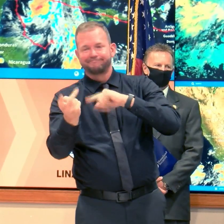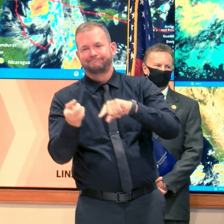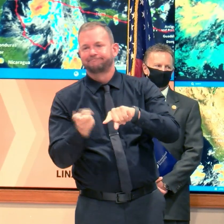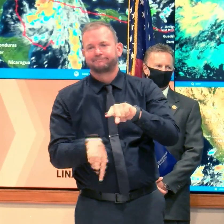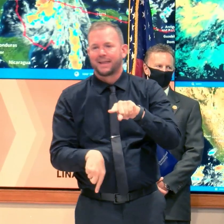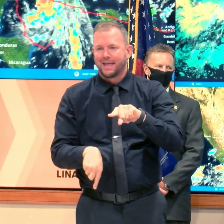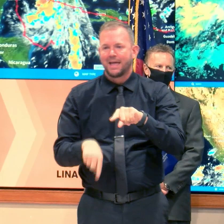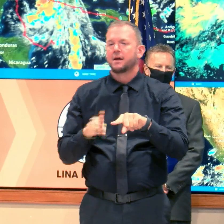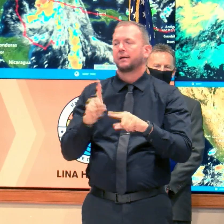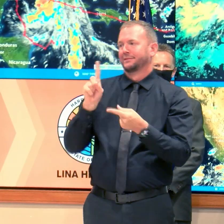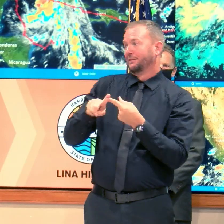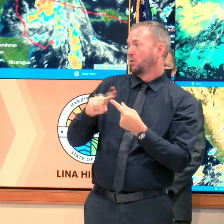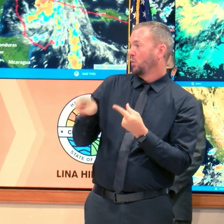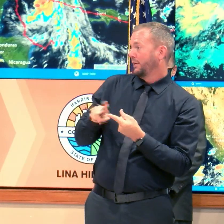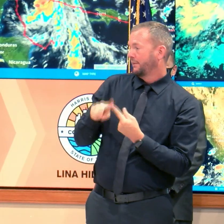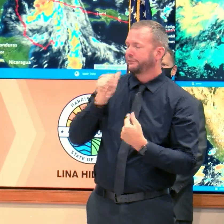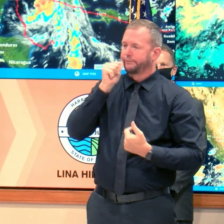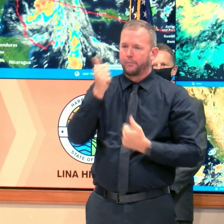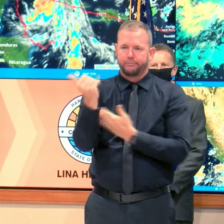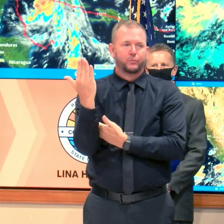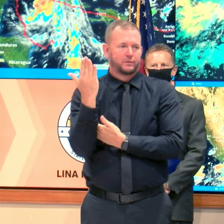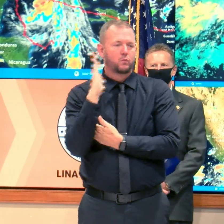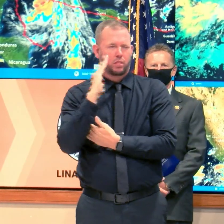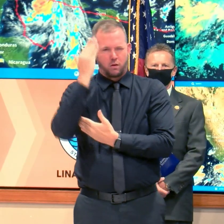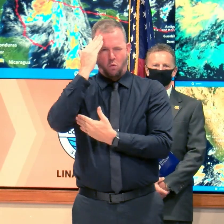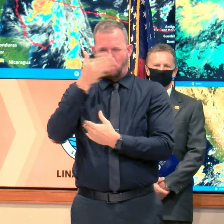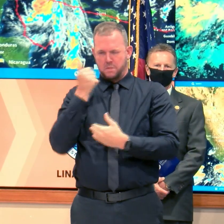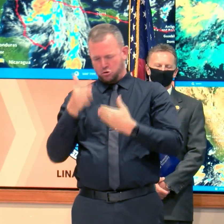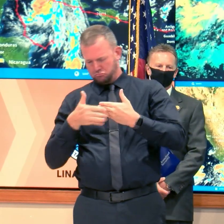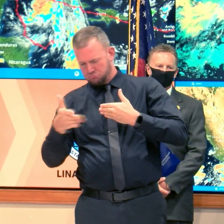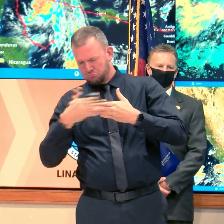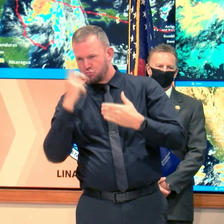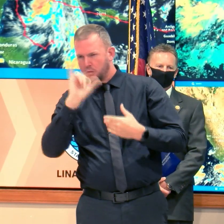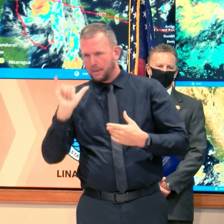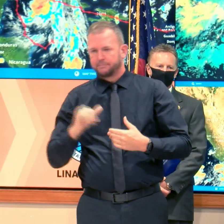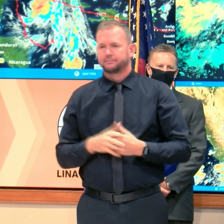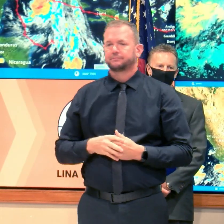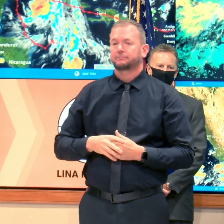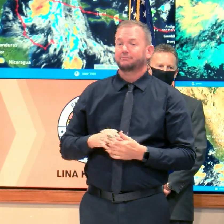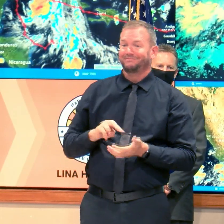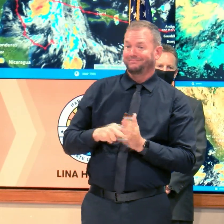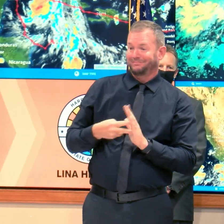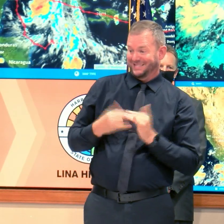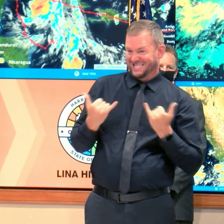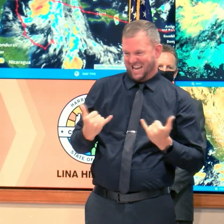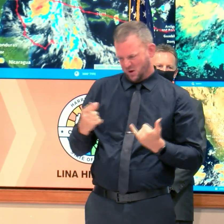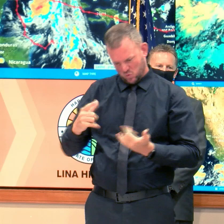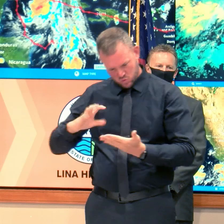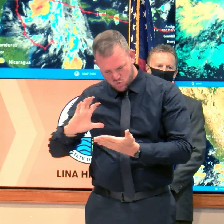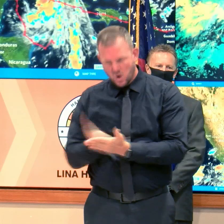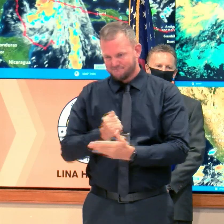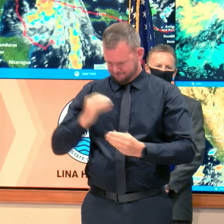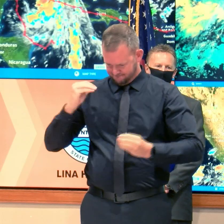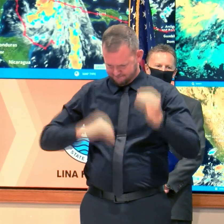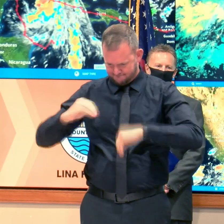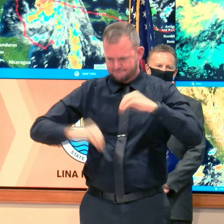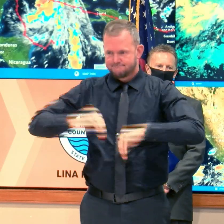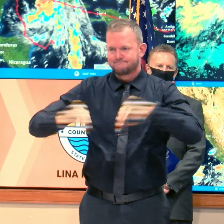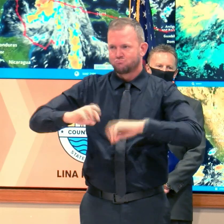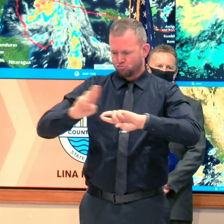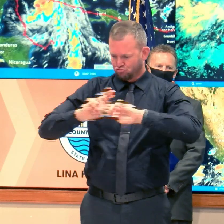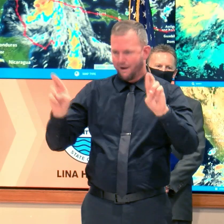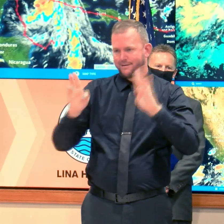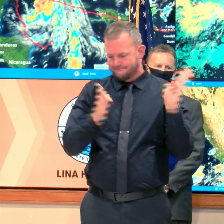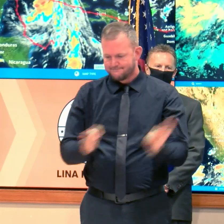be very quick. Anyone along the coast should prepare as if you were going to be asked to